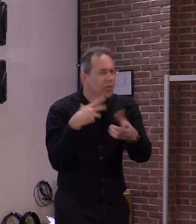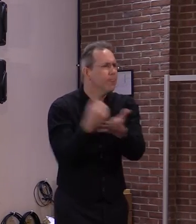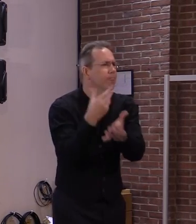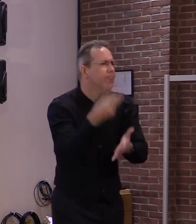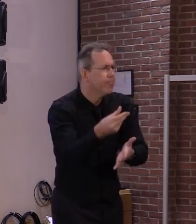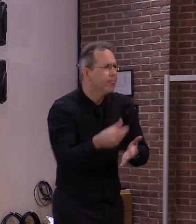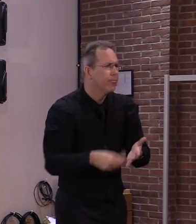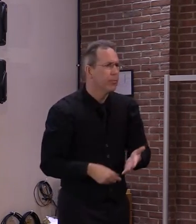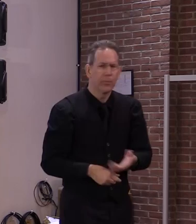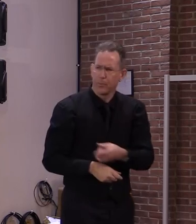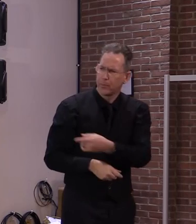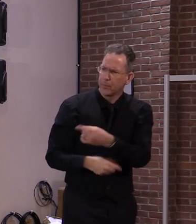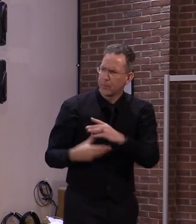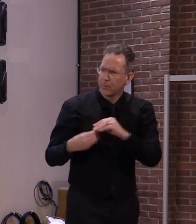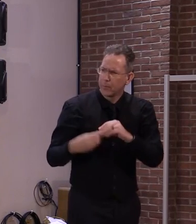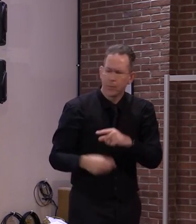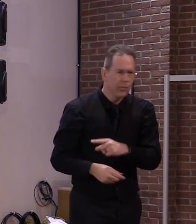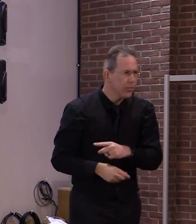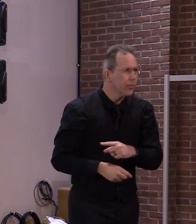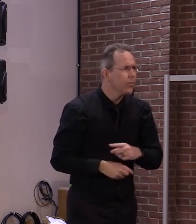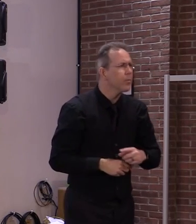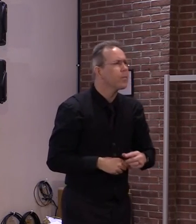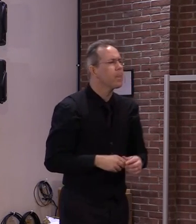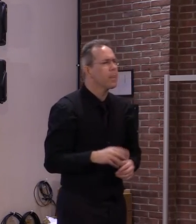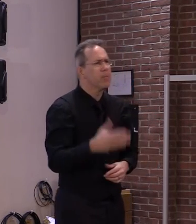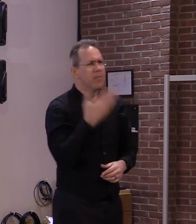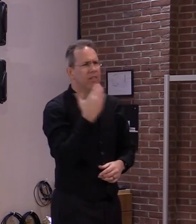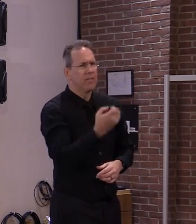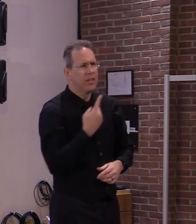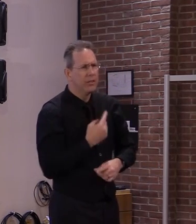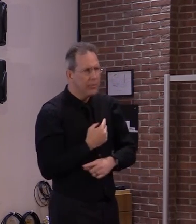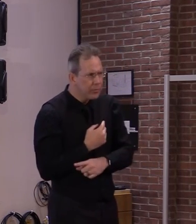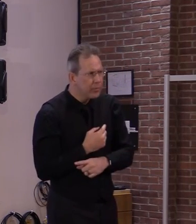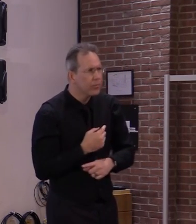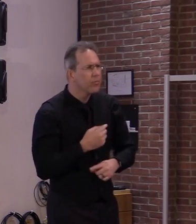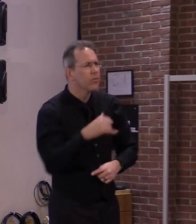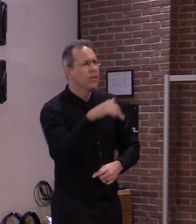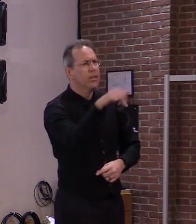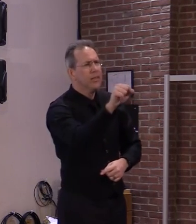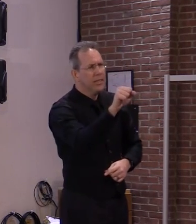John, thanks for that question. We do have available sites